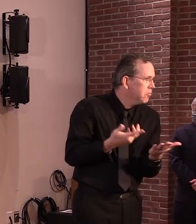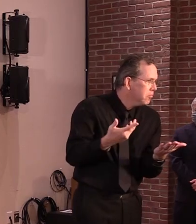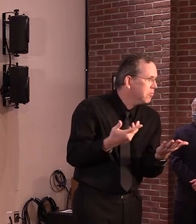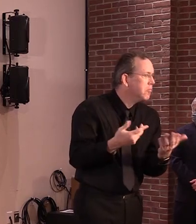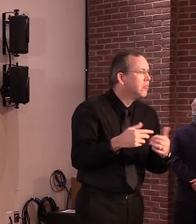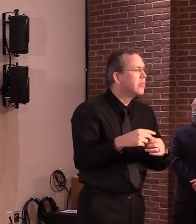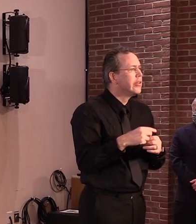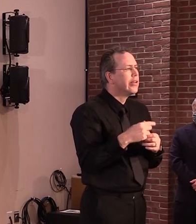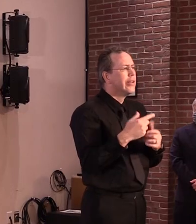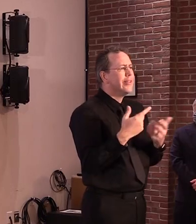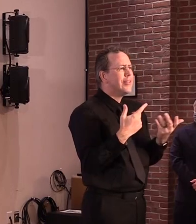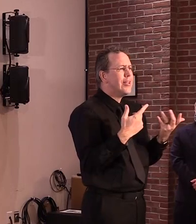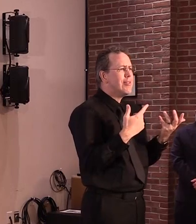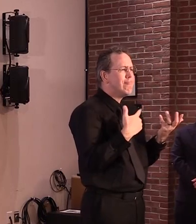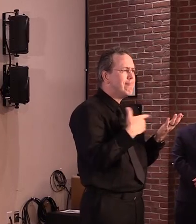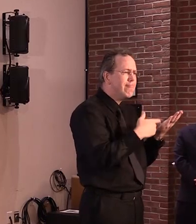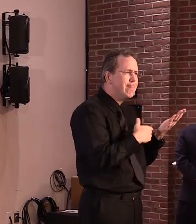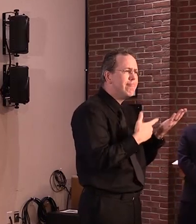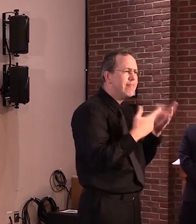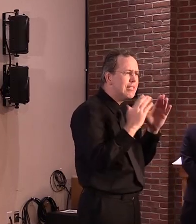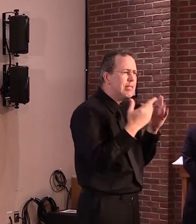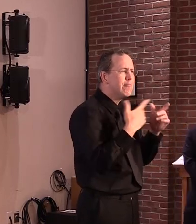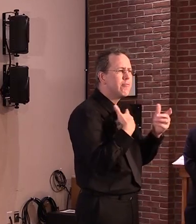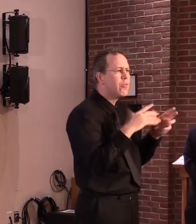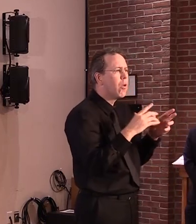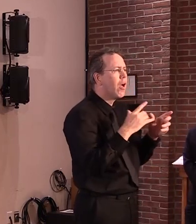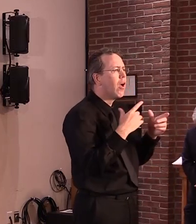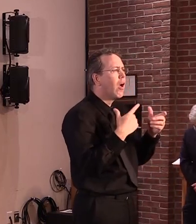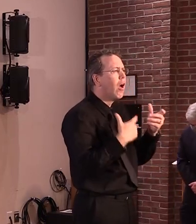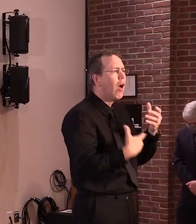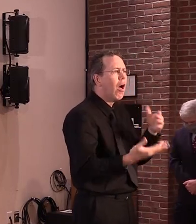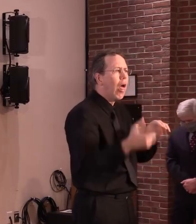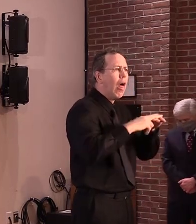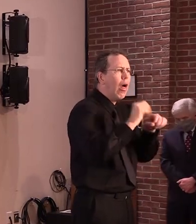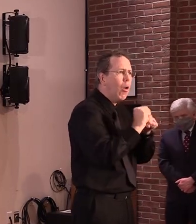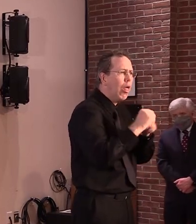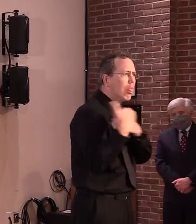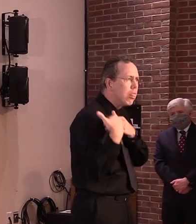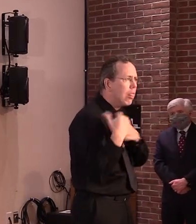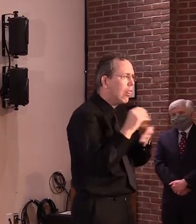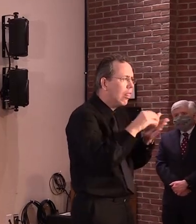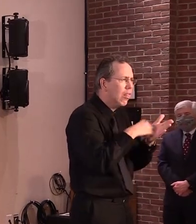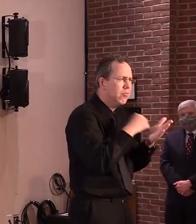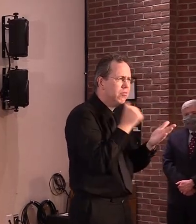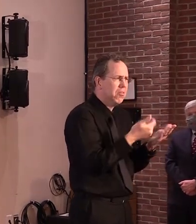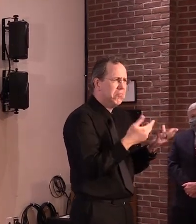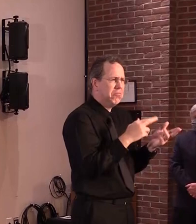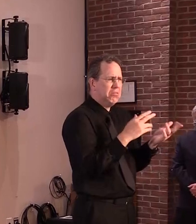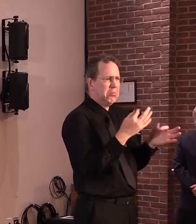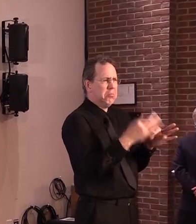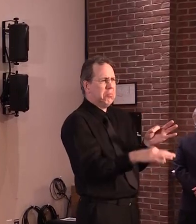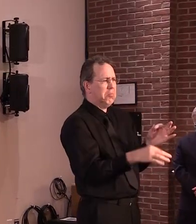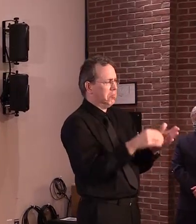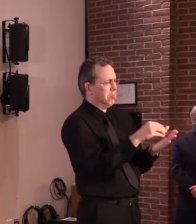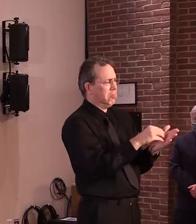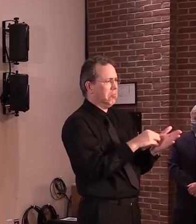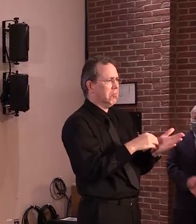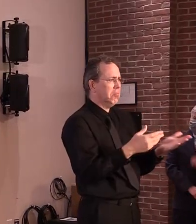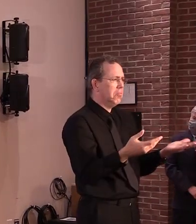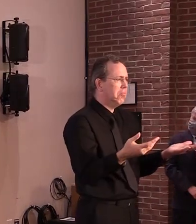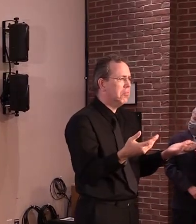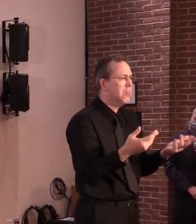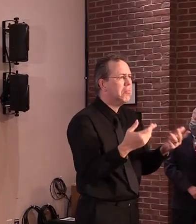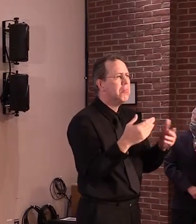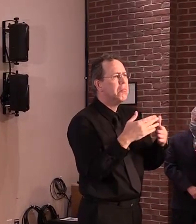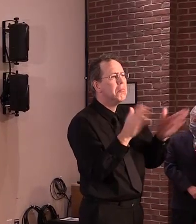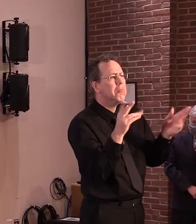I've done that at several press conferences, ask the public to start thinking in terms of not just a day or two before they may have come down